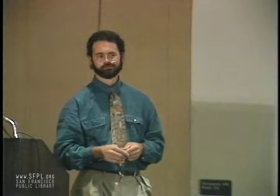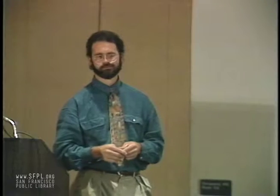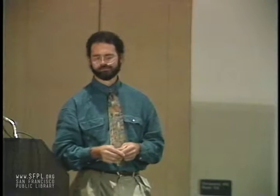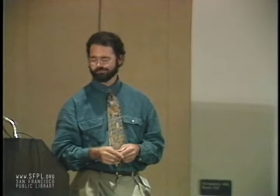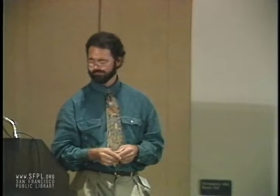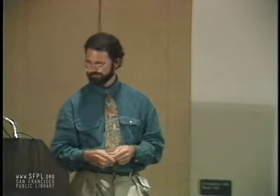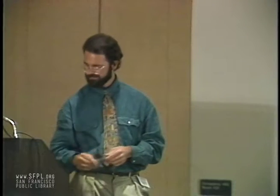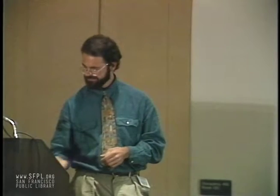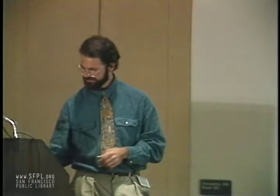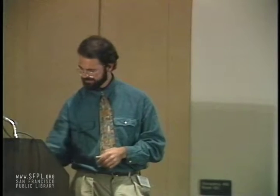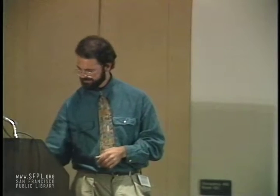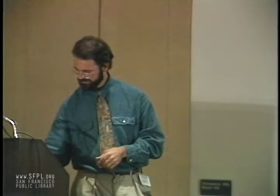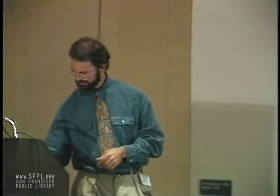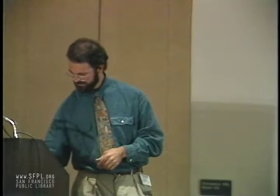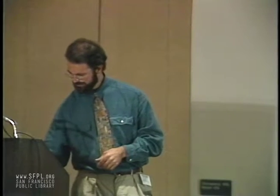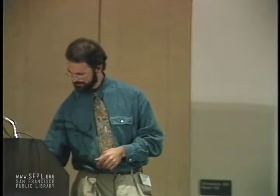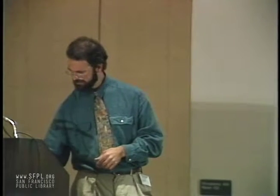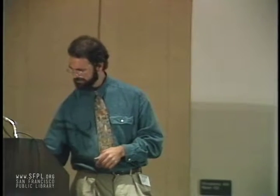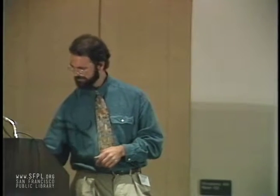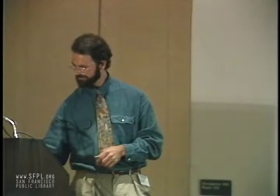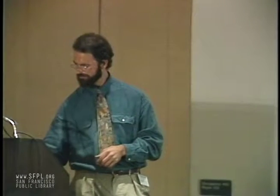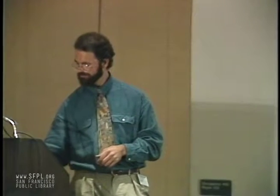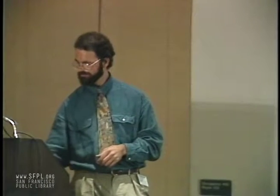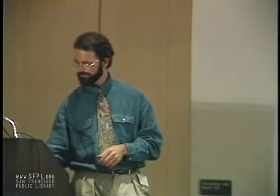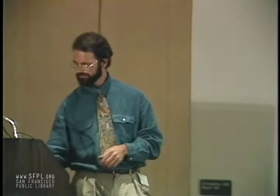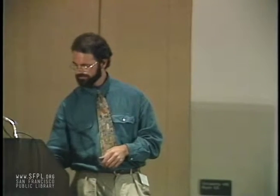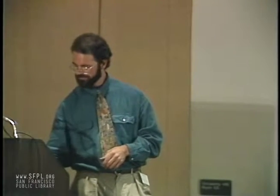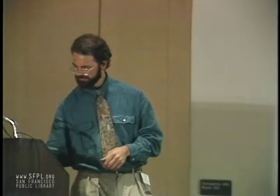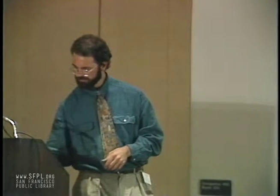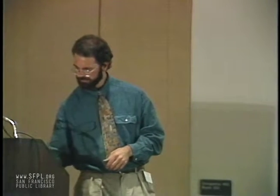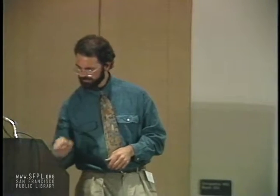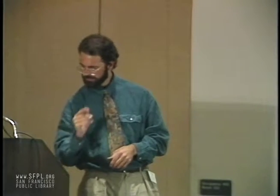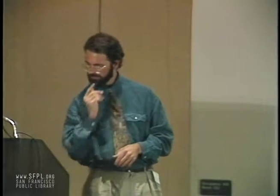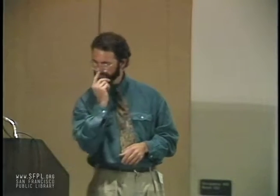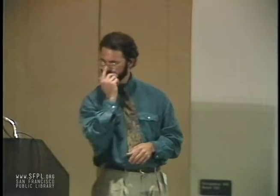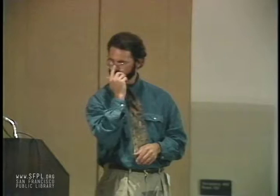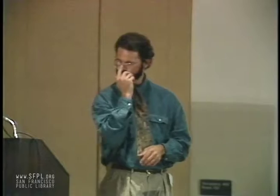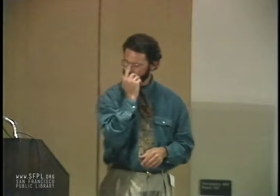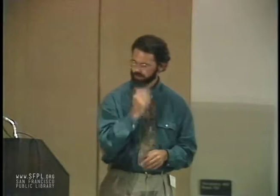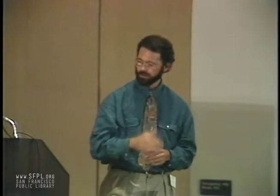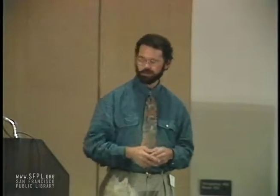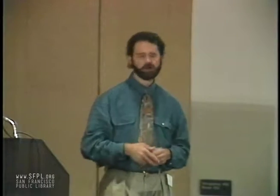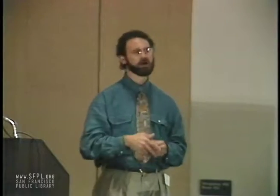So it's not only the sense of being able to hear sound that makes it become music.